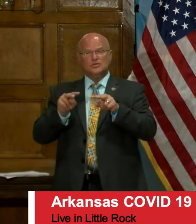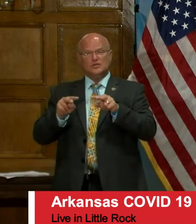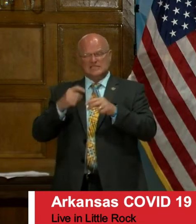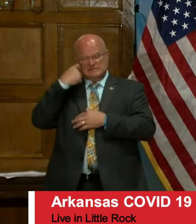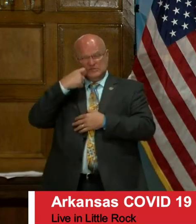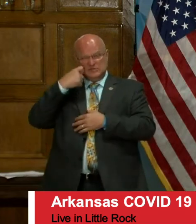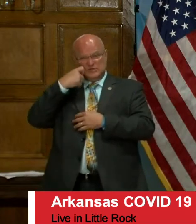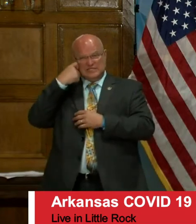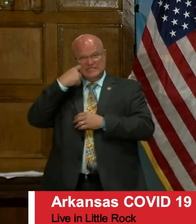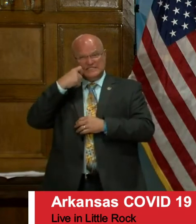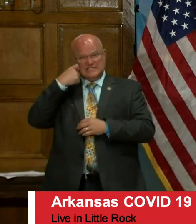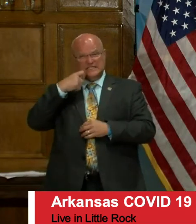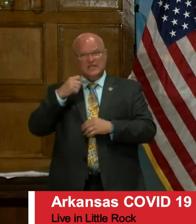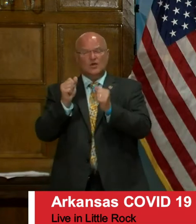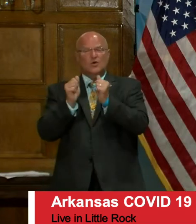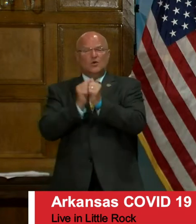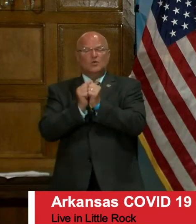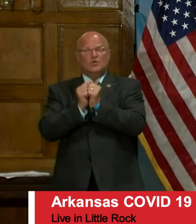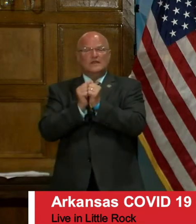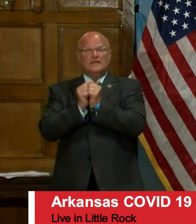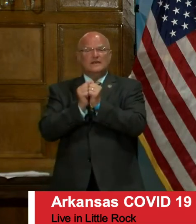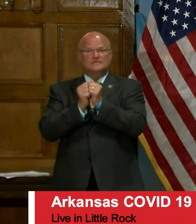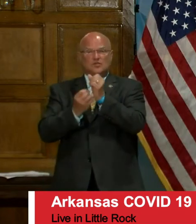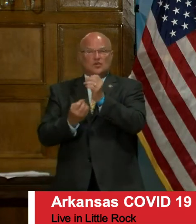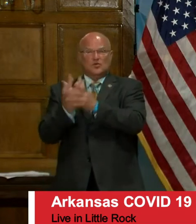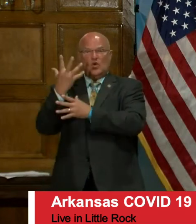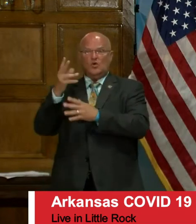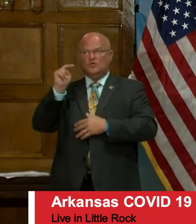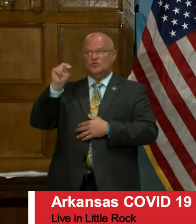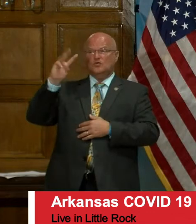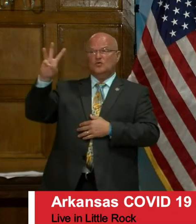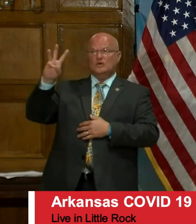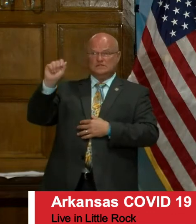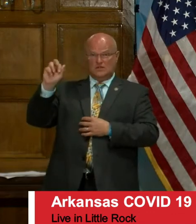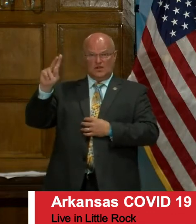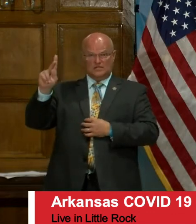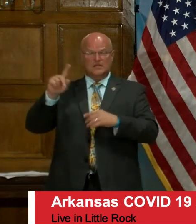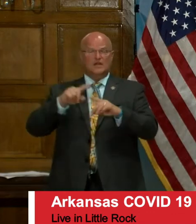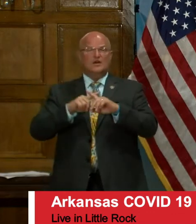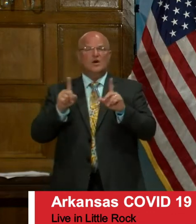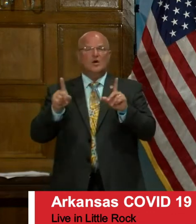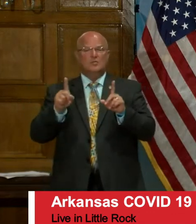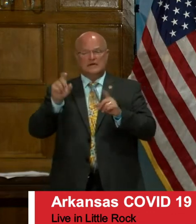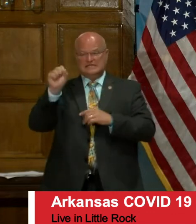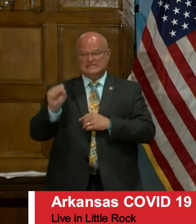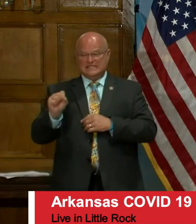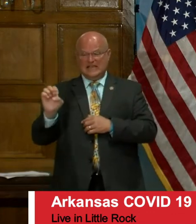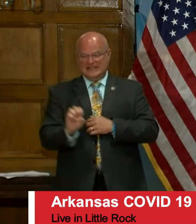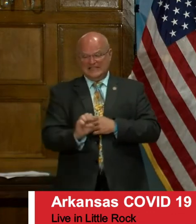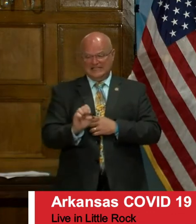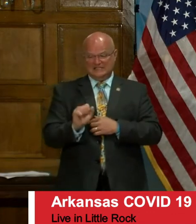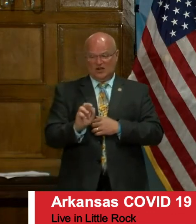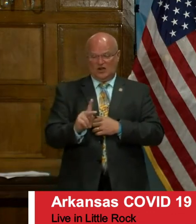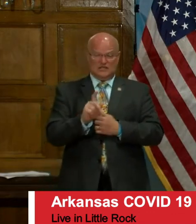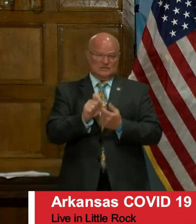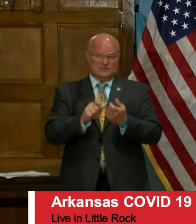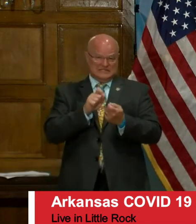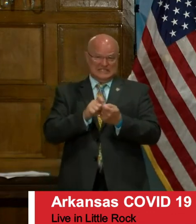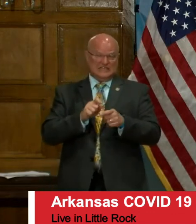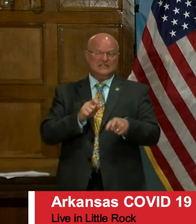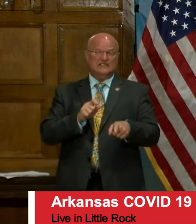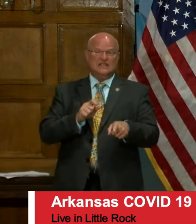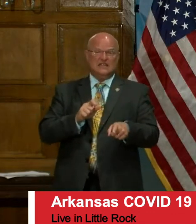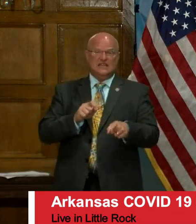most recently with the growth in Northwest Arkansas, but in Southeast Arkansas